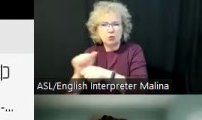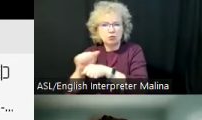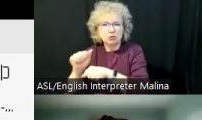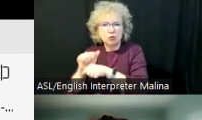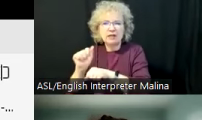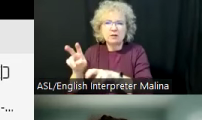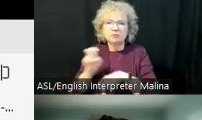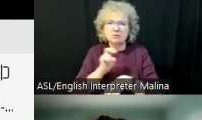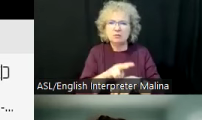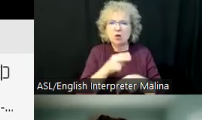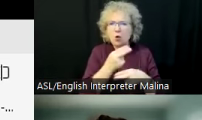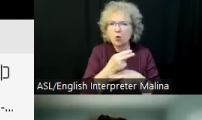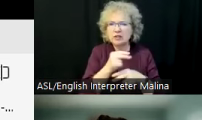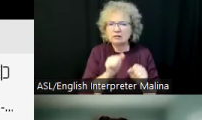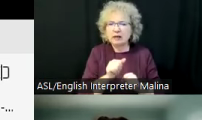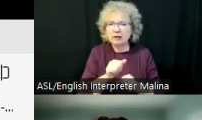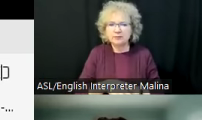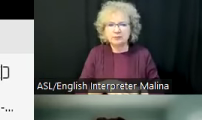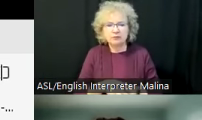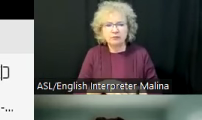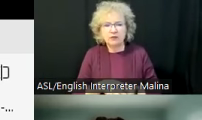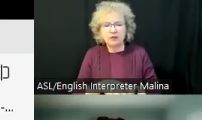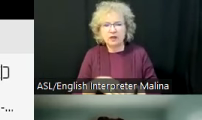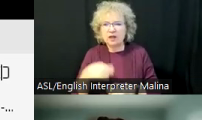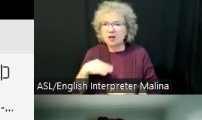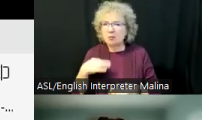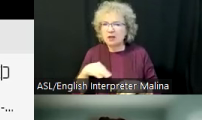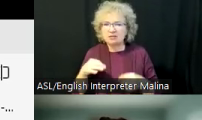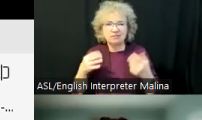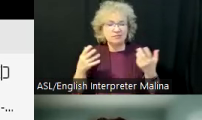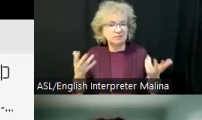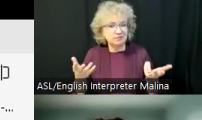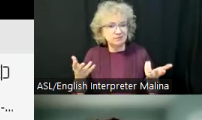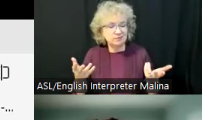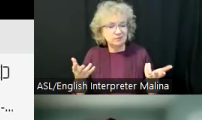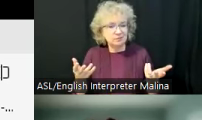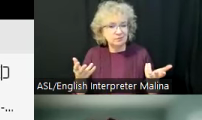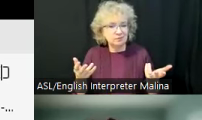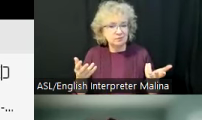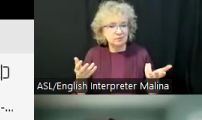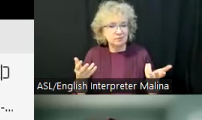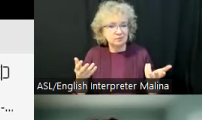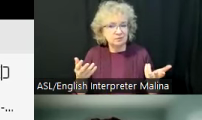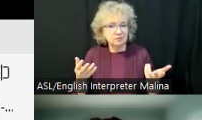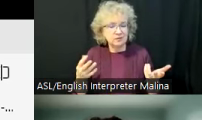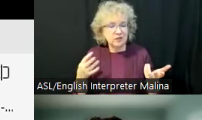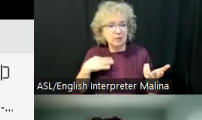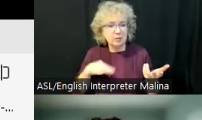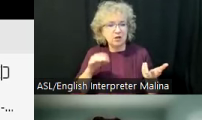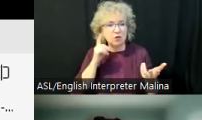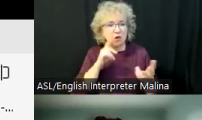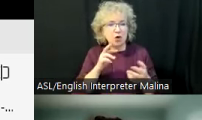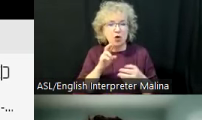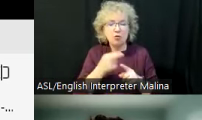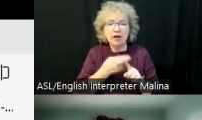So eligibility for these services. So the eligibility for rent assistance and tenancy services